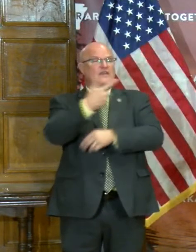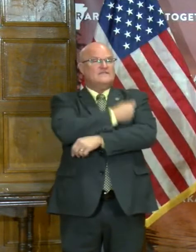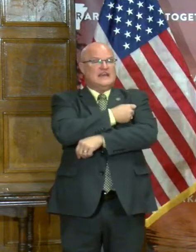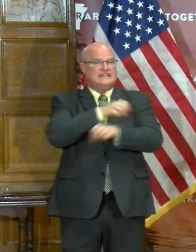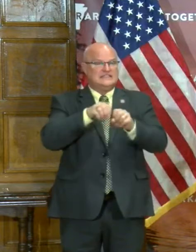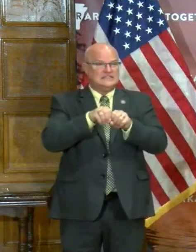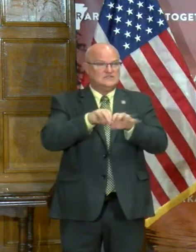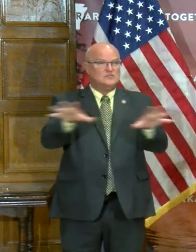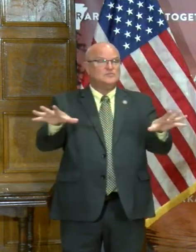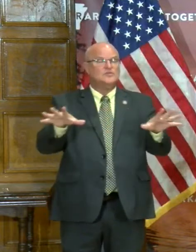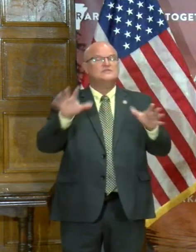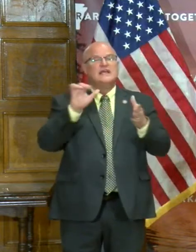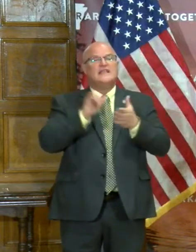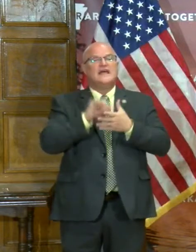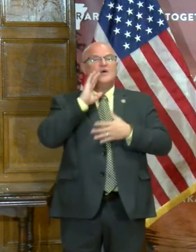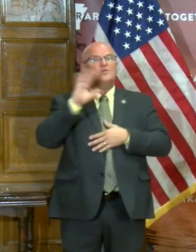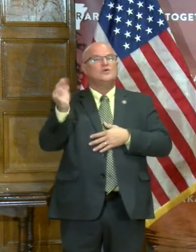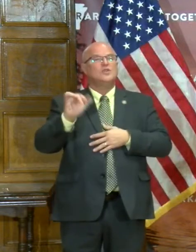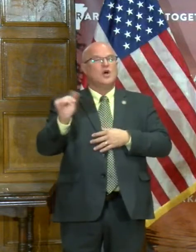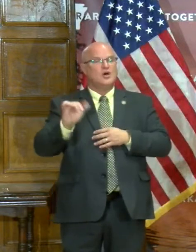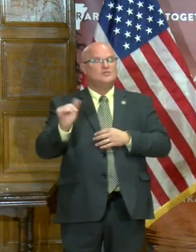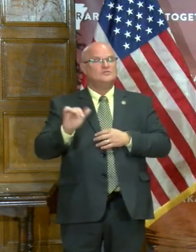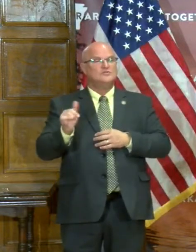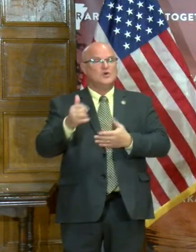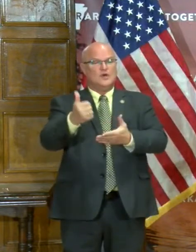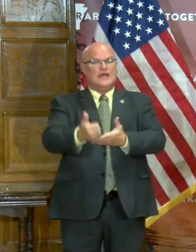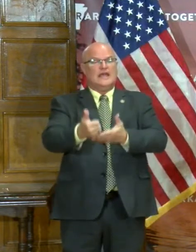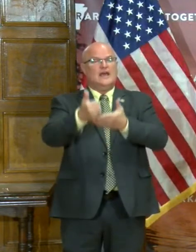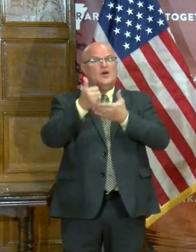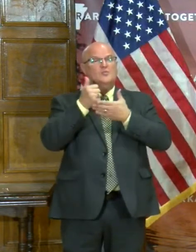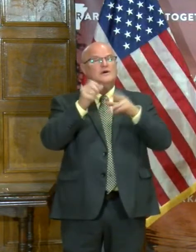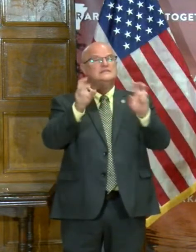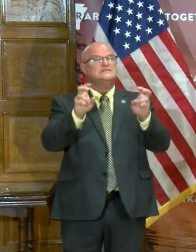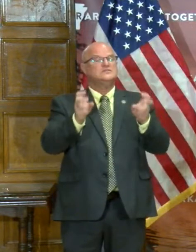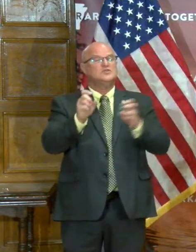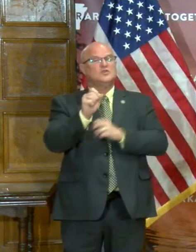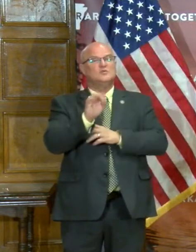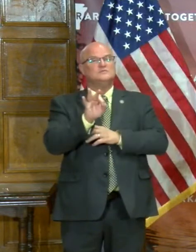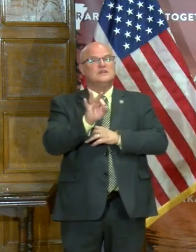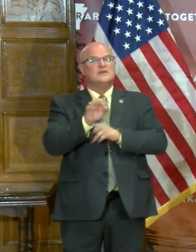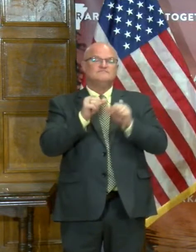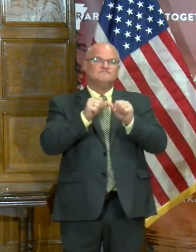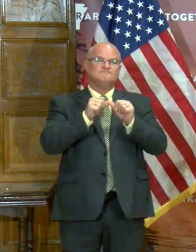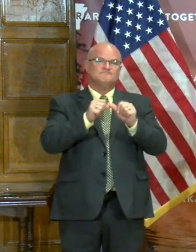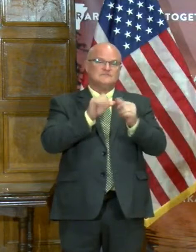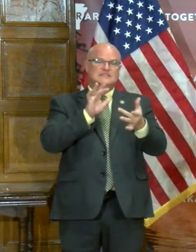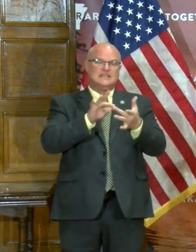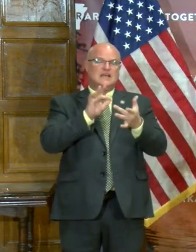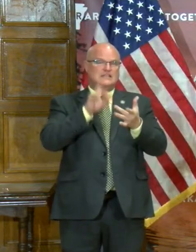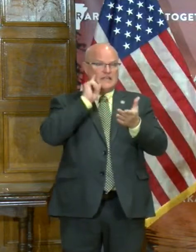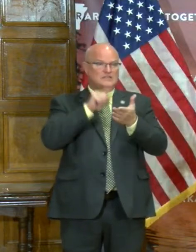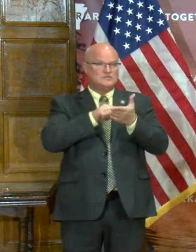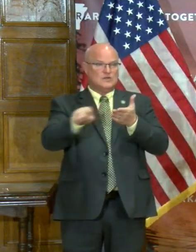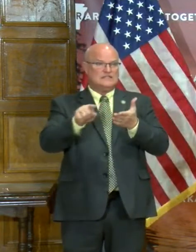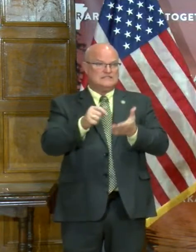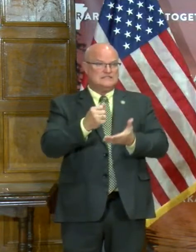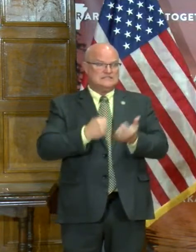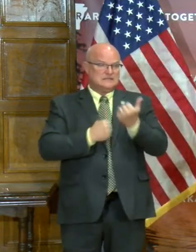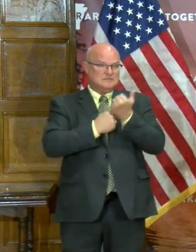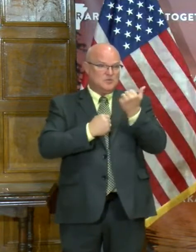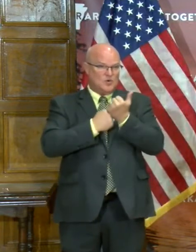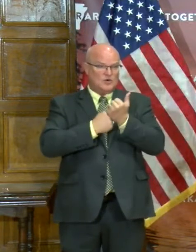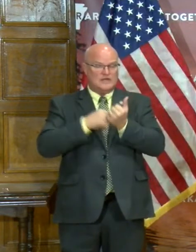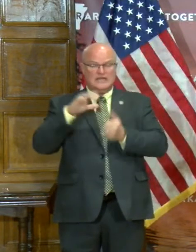distribution that will also help us in terms of continued contact tracing support,